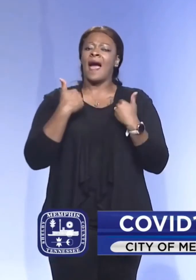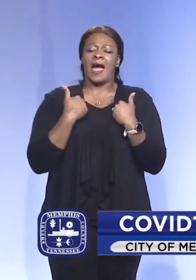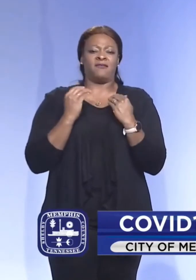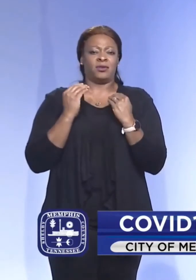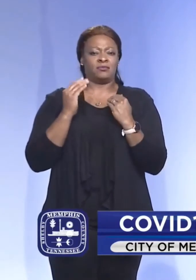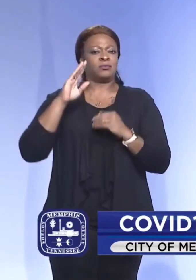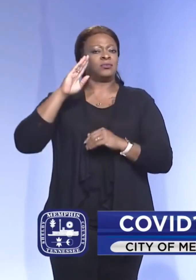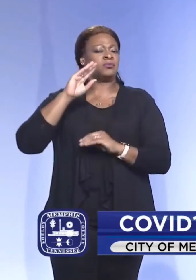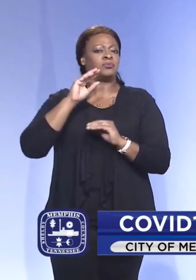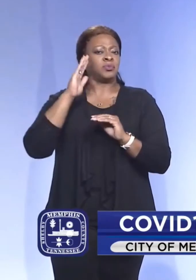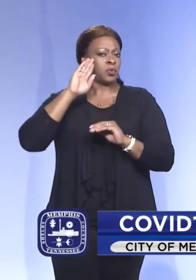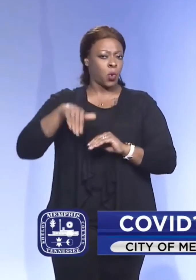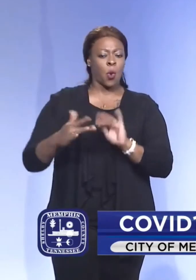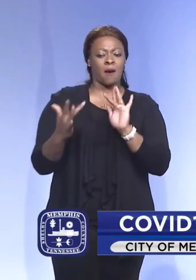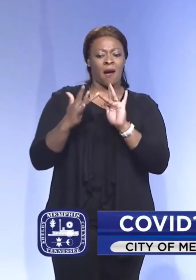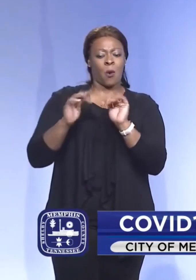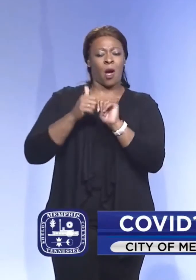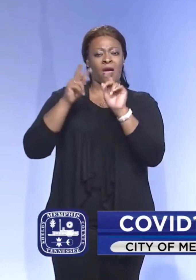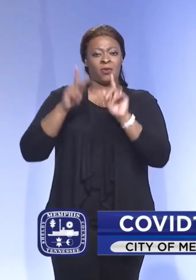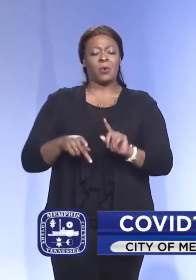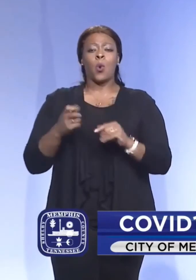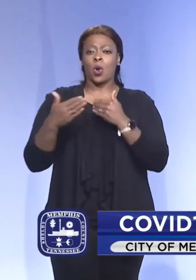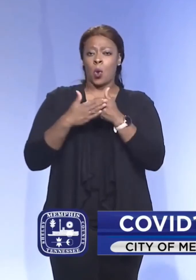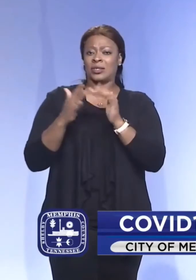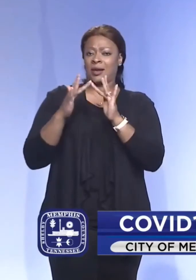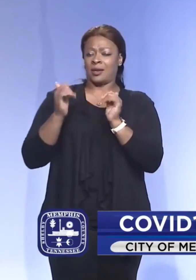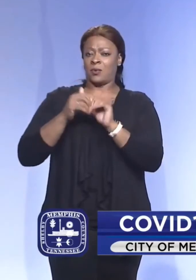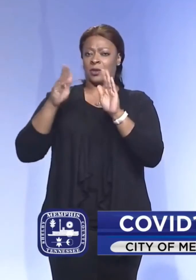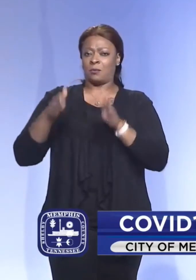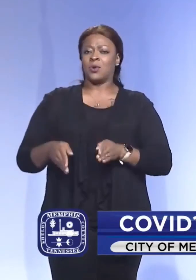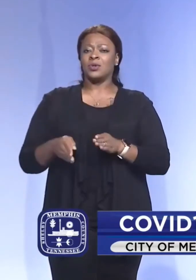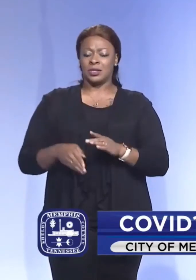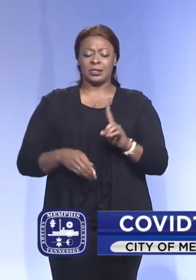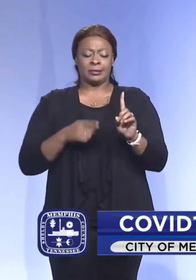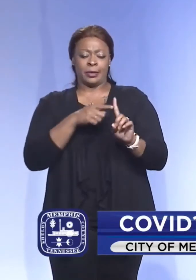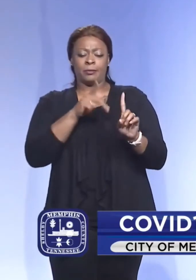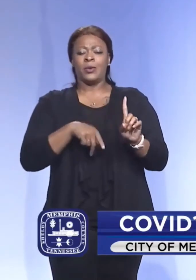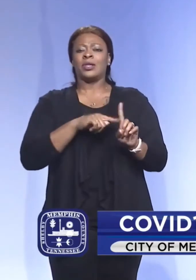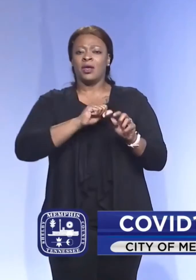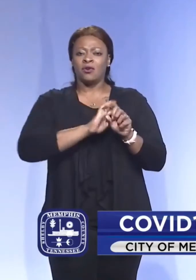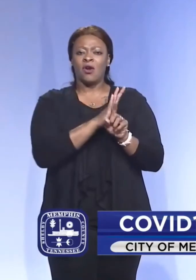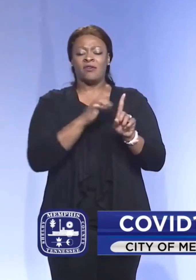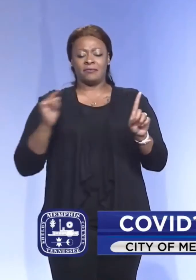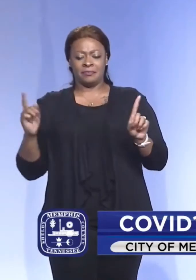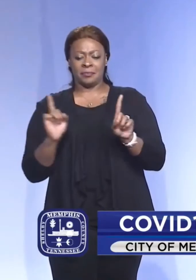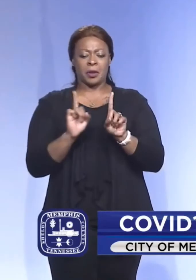known contact with or close contact, which means you were within 6